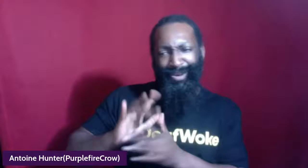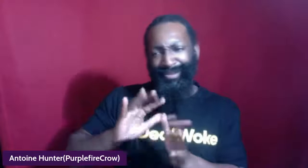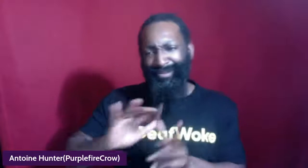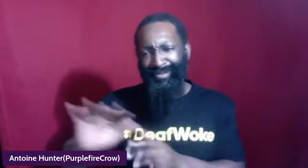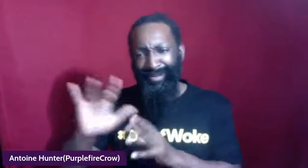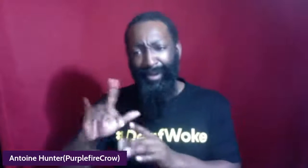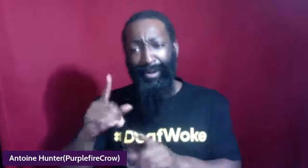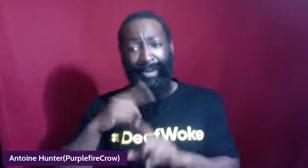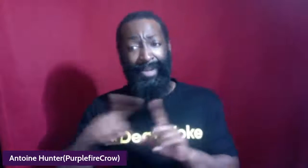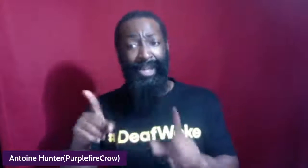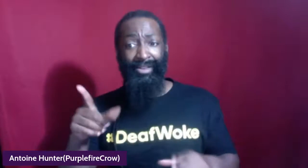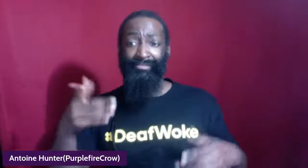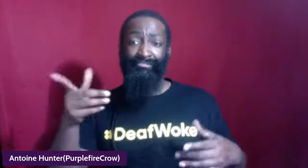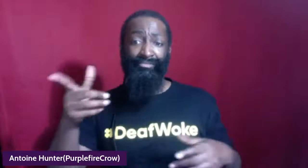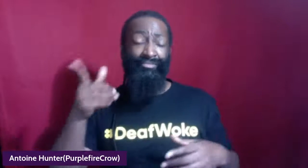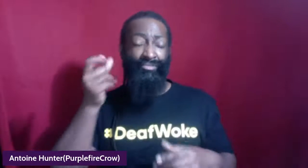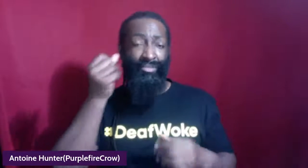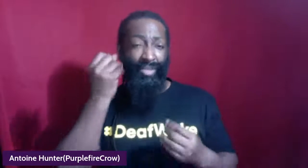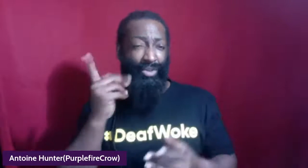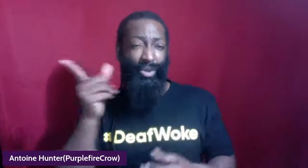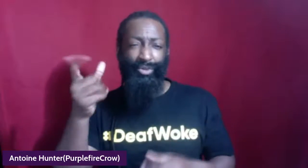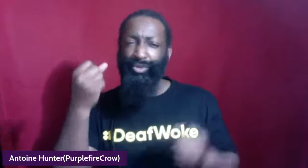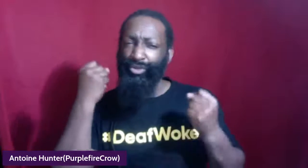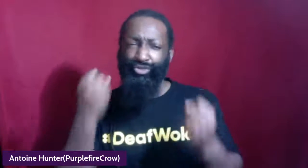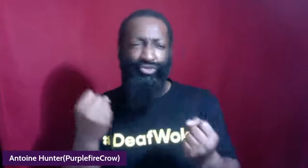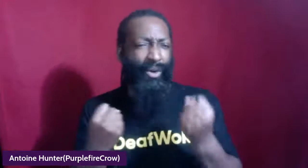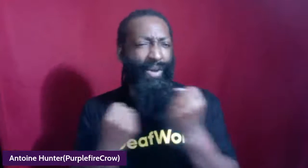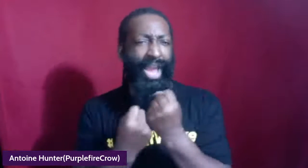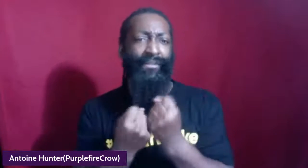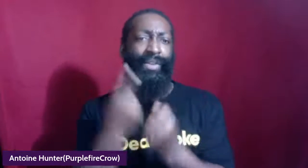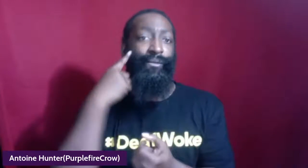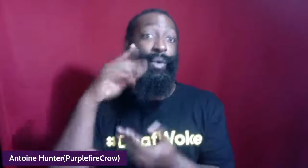You know, we're going to talk a lot about her family, school.